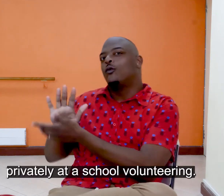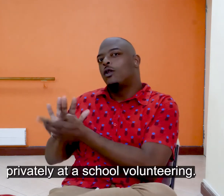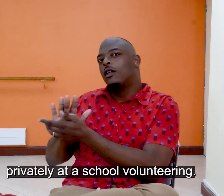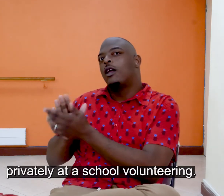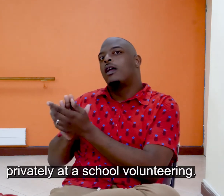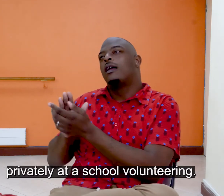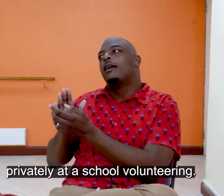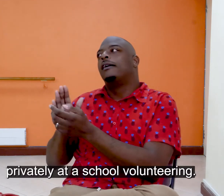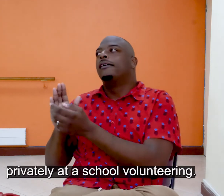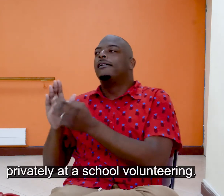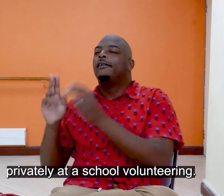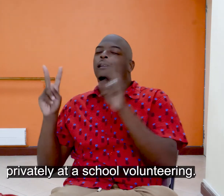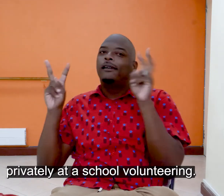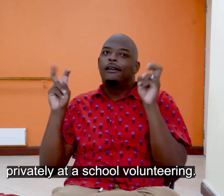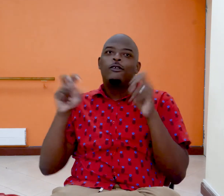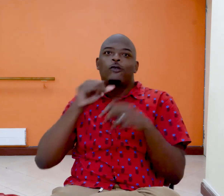privately at a school, volunteering.